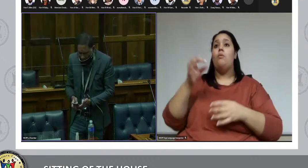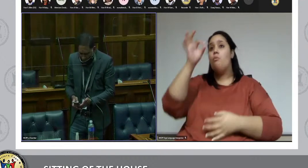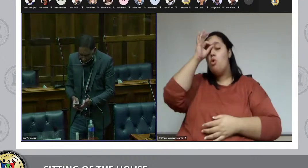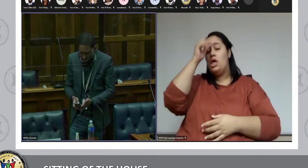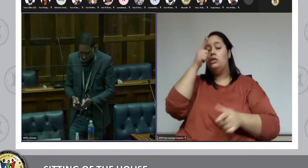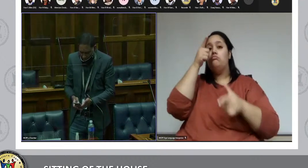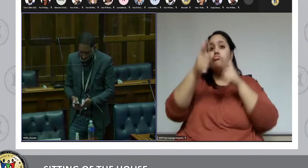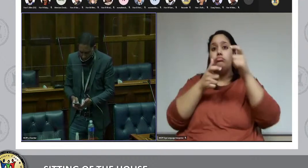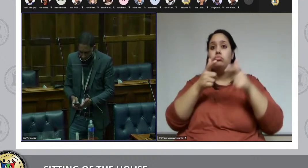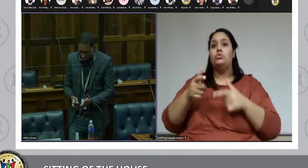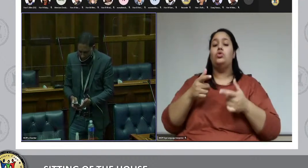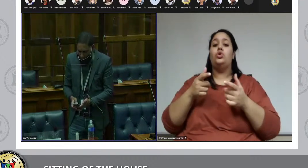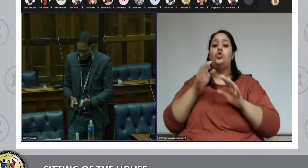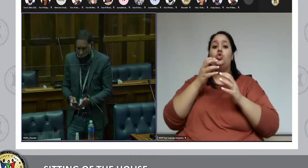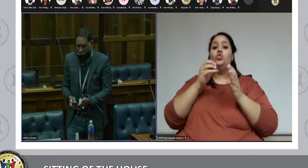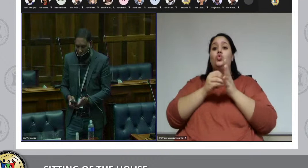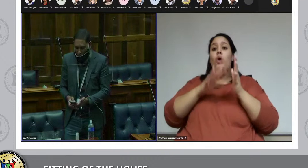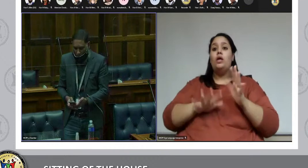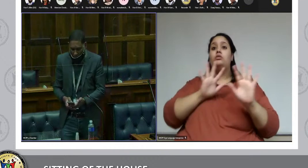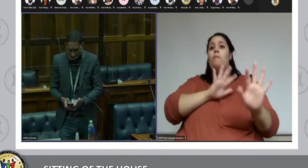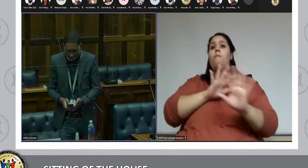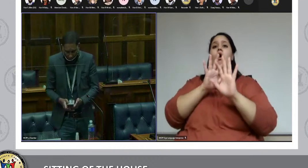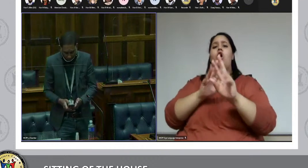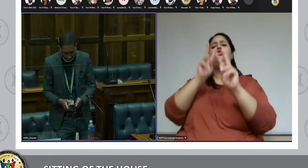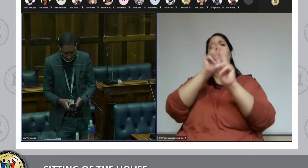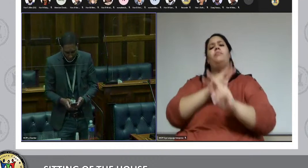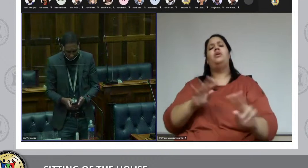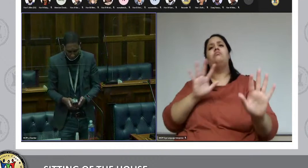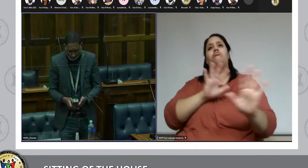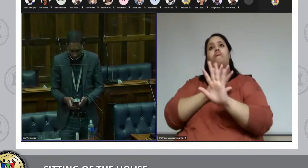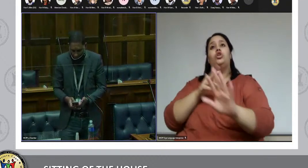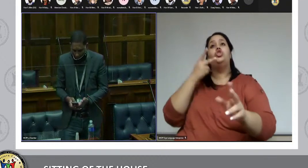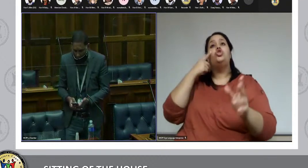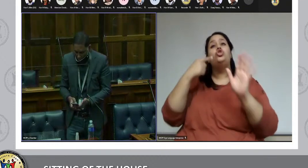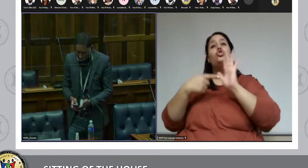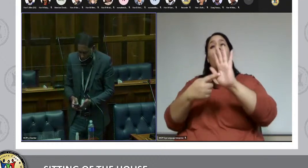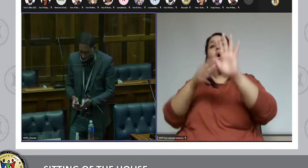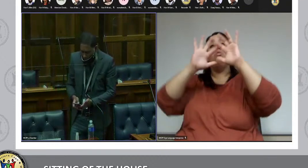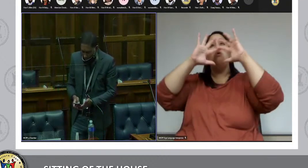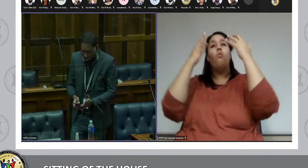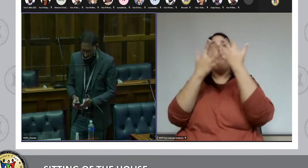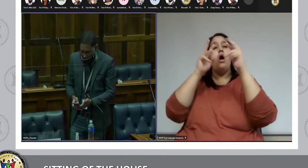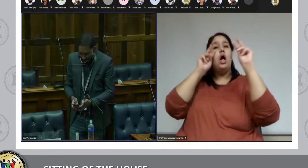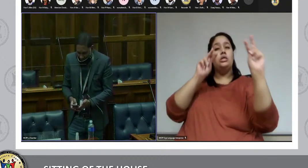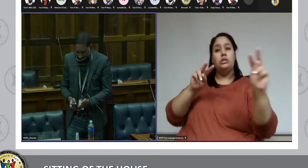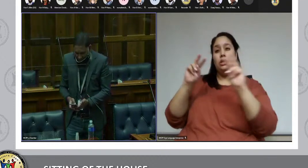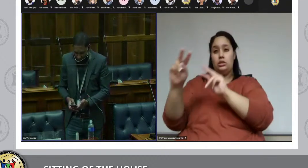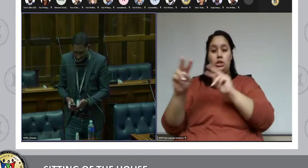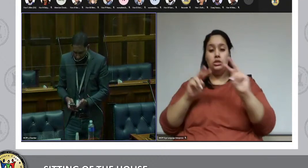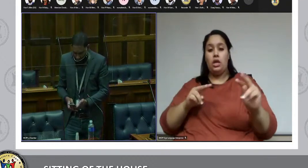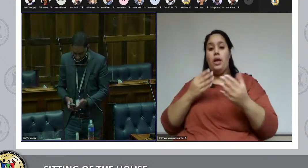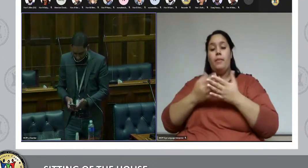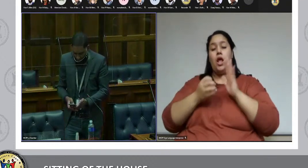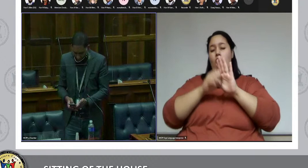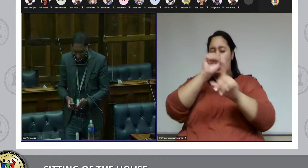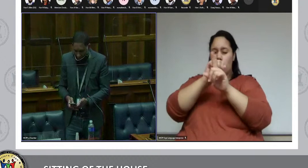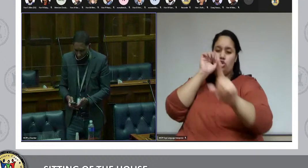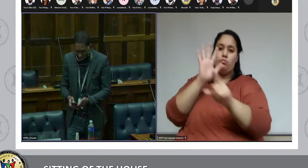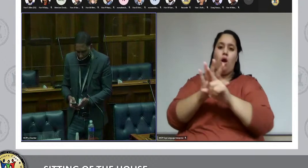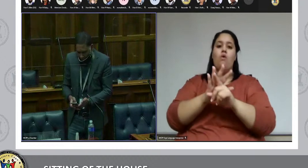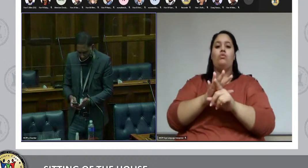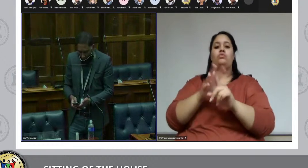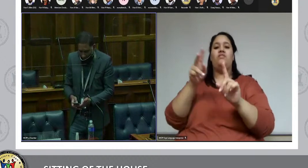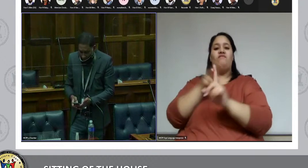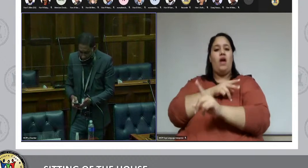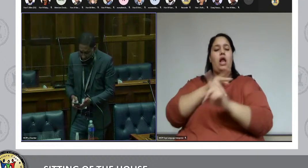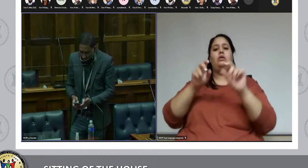who marched peacefully spread throughout the world, thus exposing the brutal and violent system